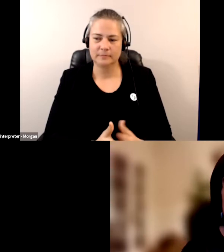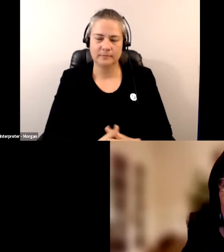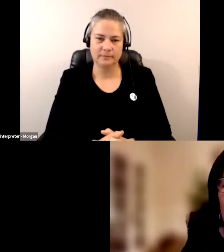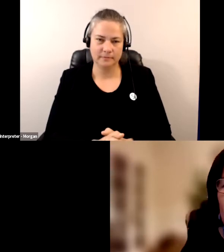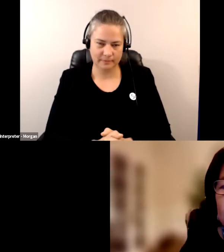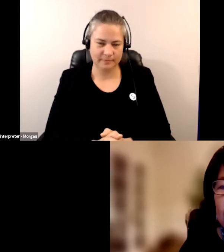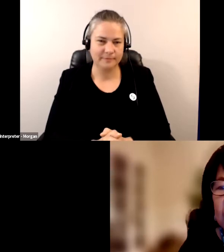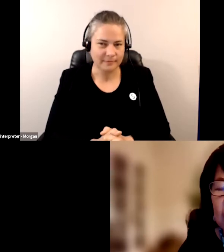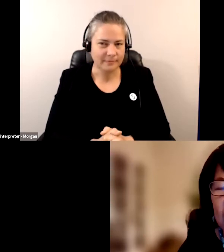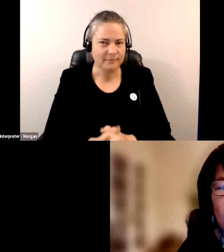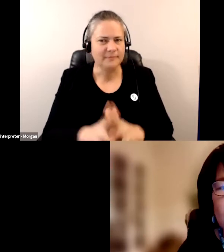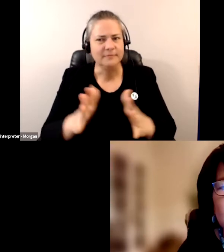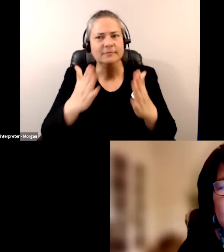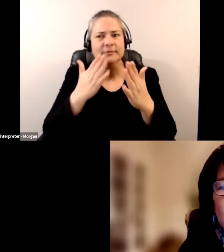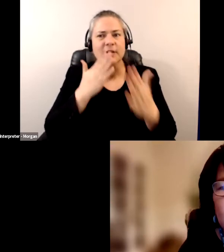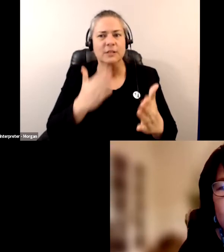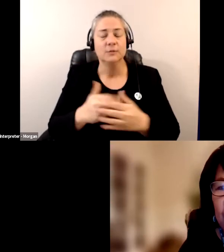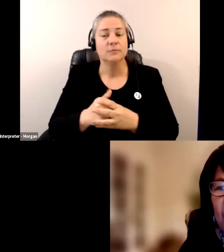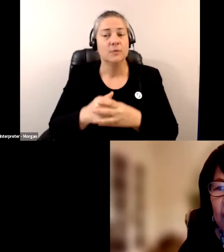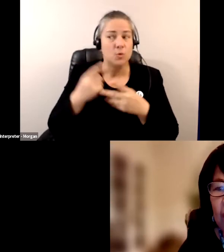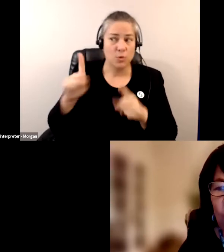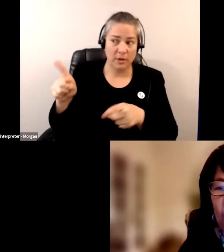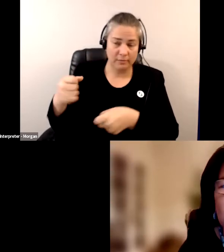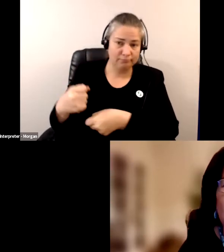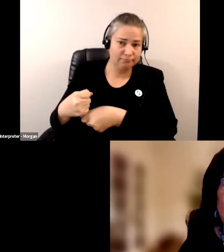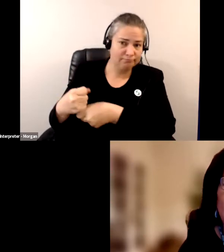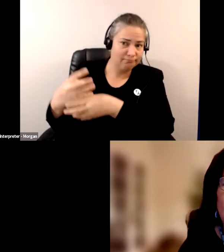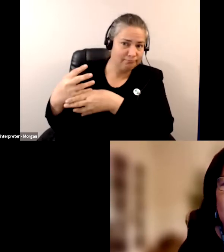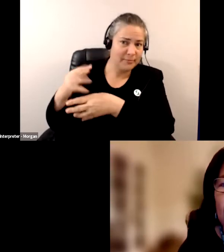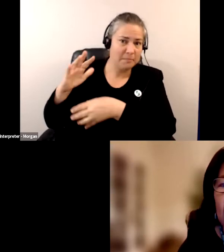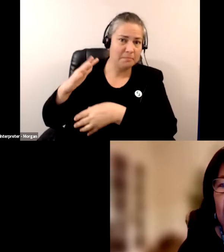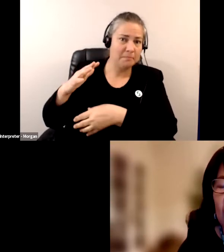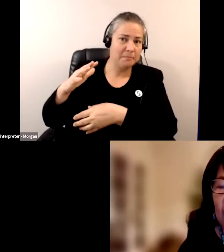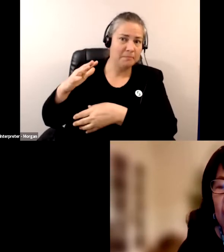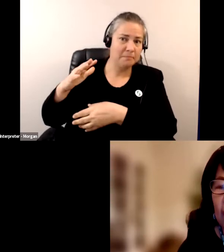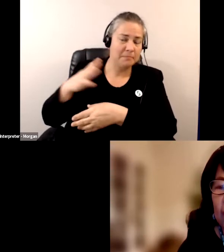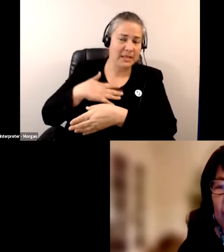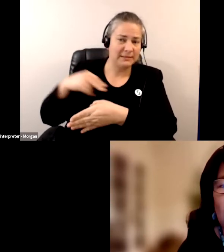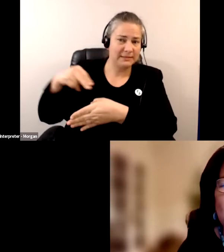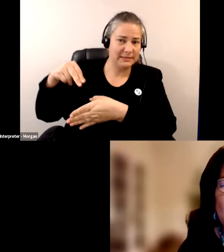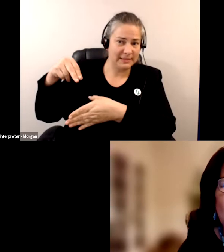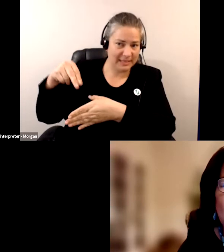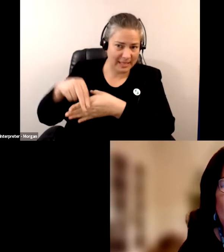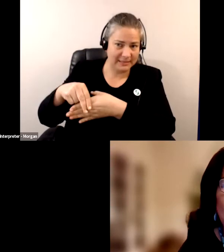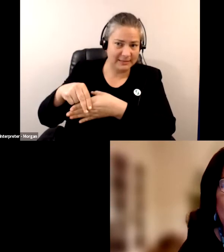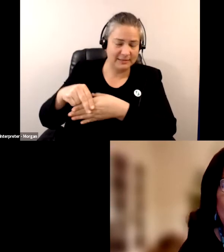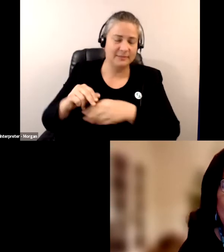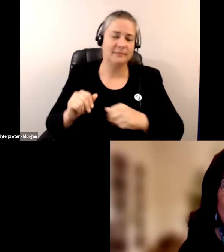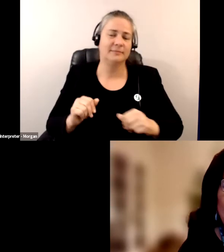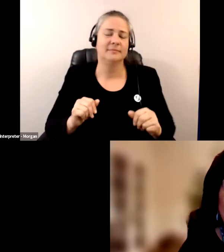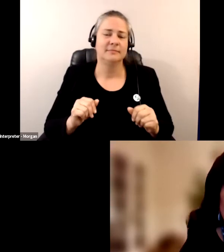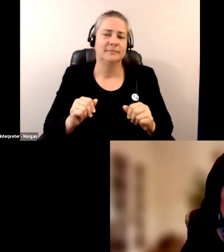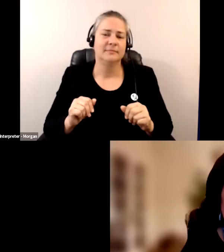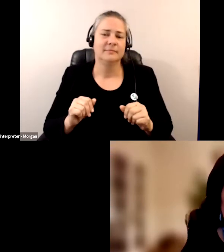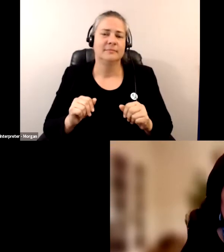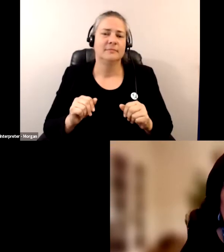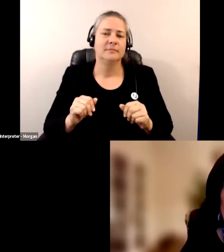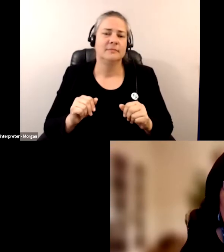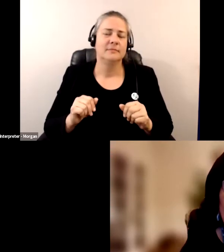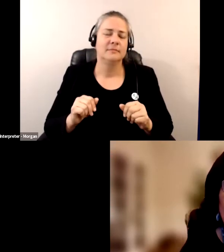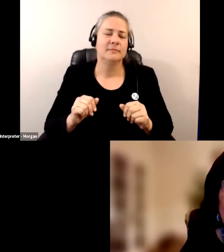Well, thank you. As the slides find their way up, I want to